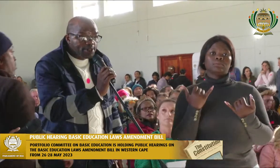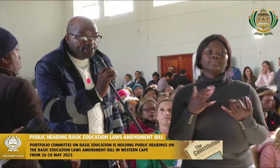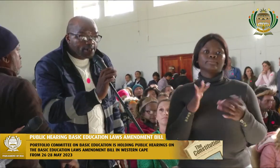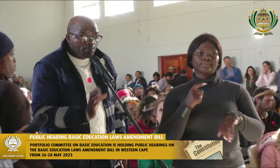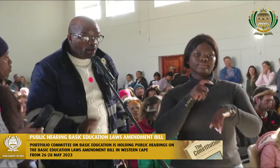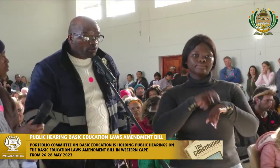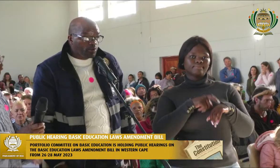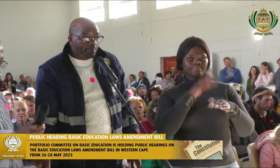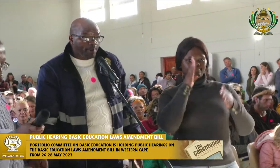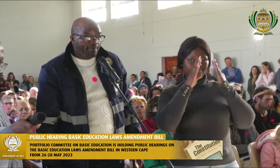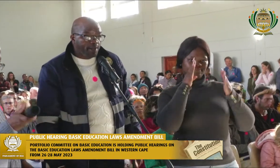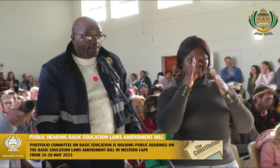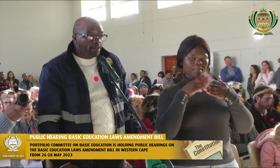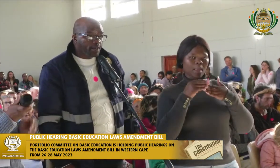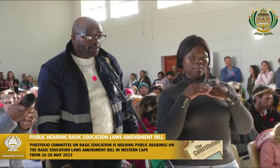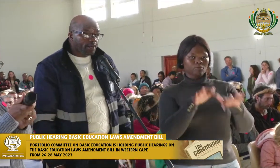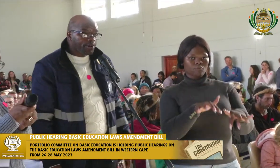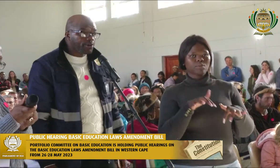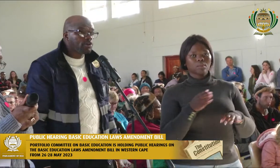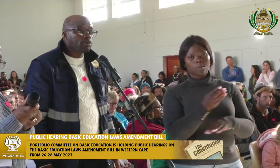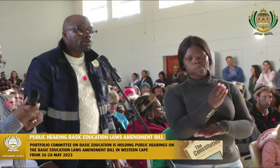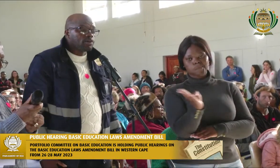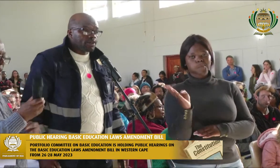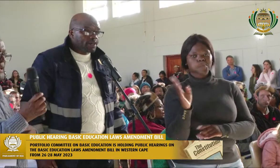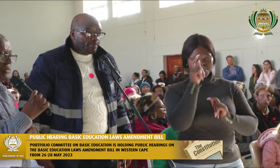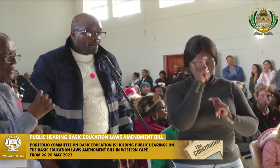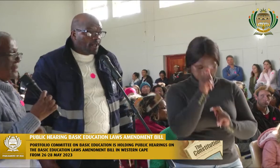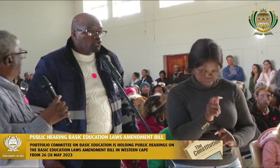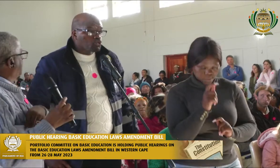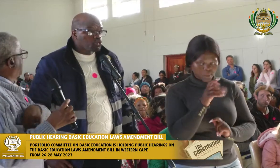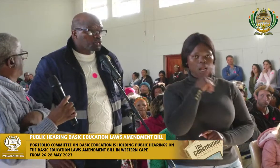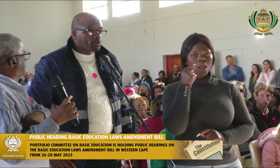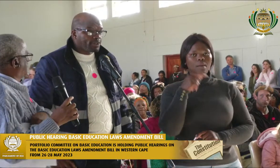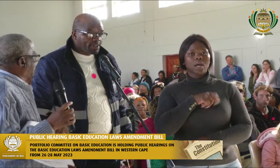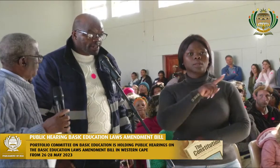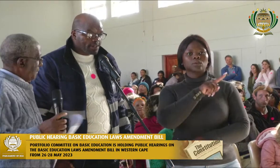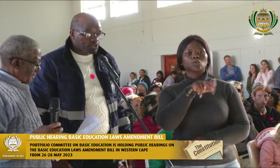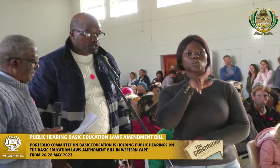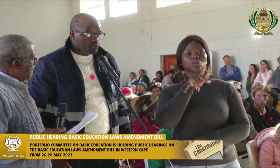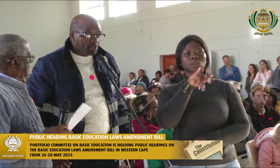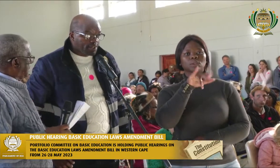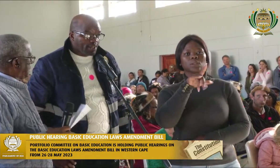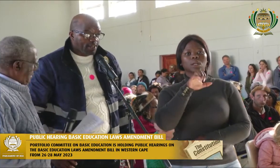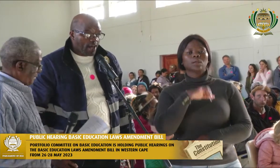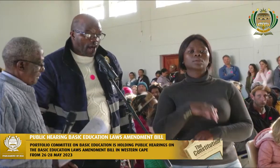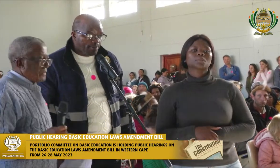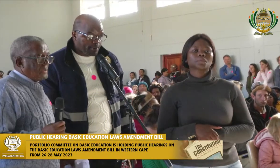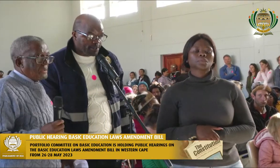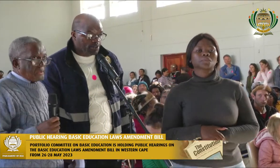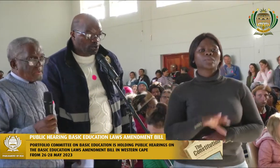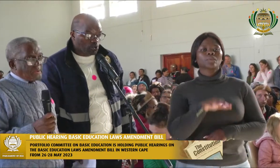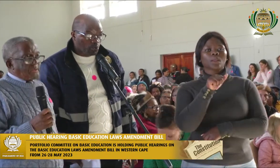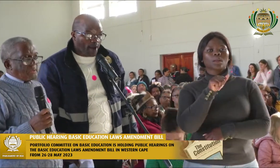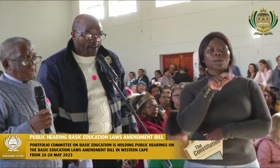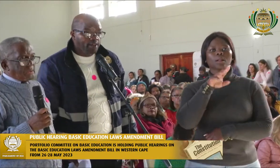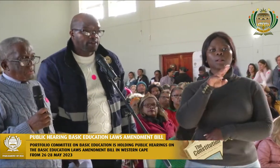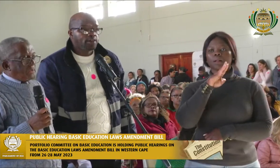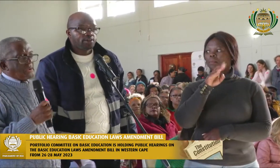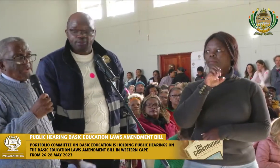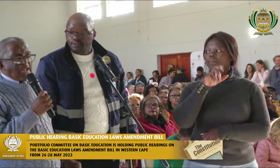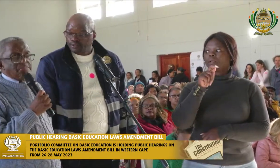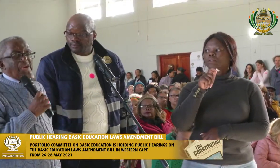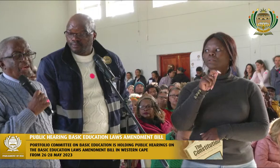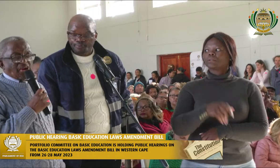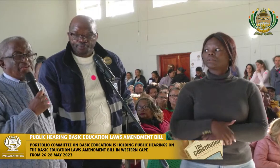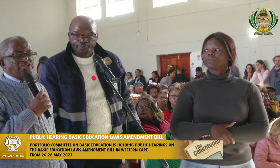Kubanda izibulisele kumalungu eParliament abekekileyo igama lam ndinguzukile Zukile Albert Rorwana.